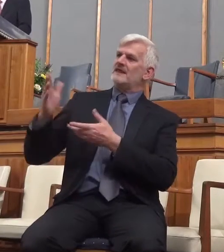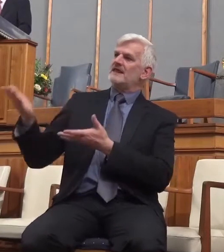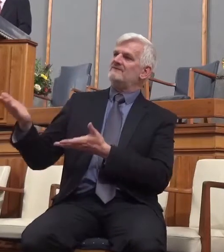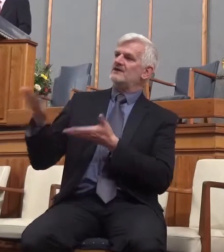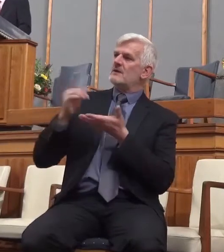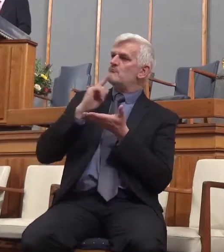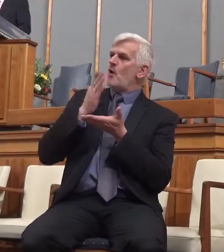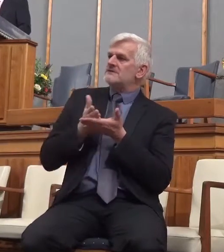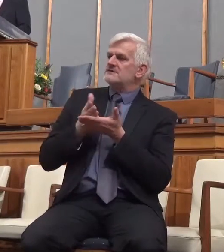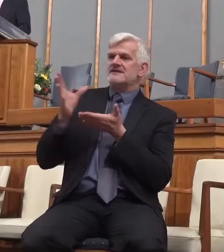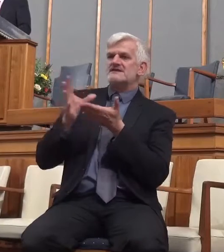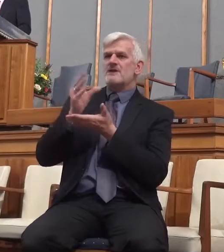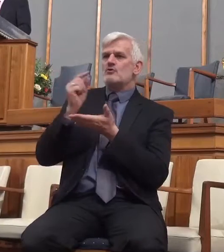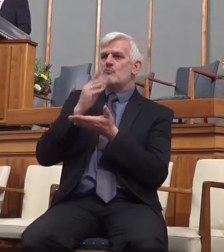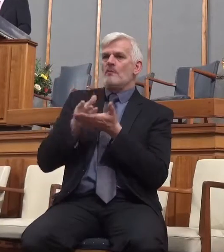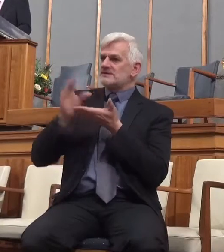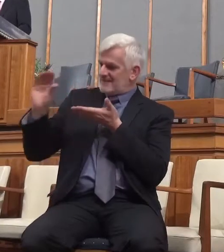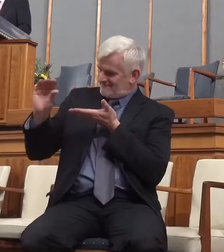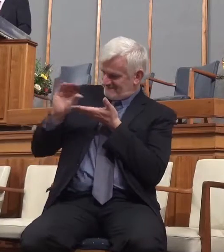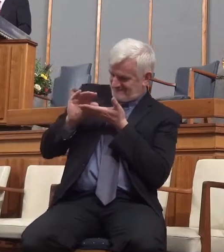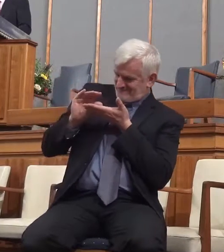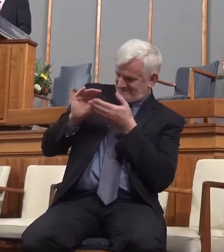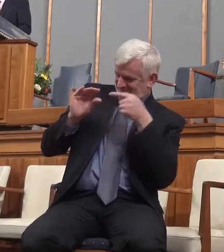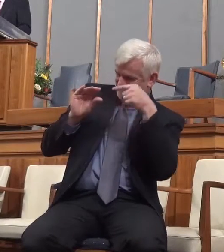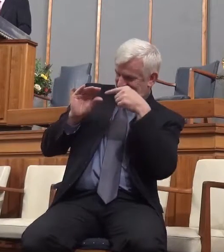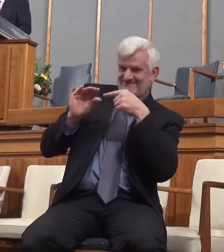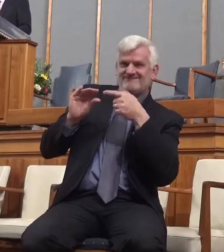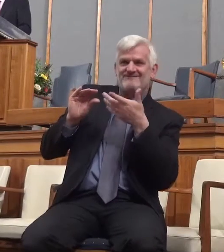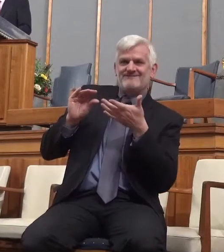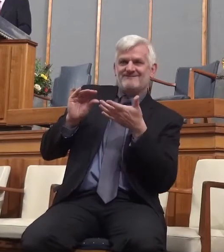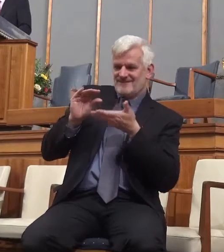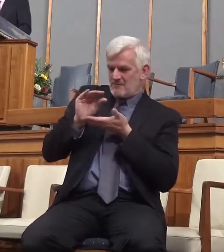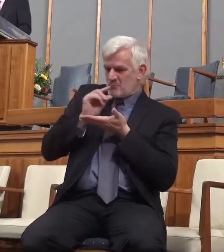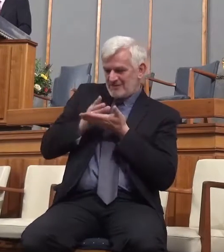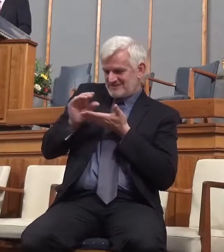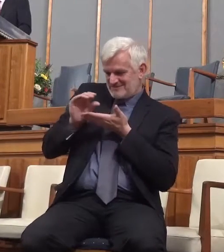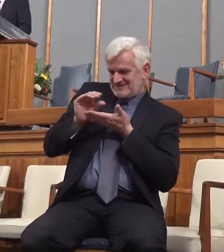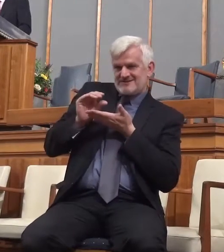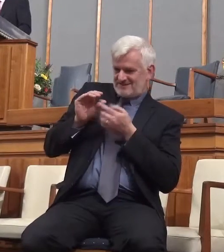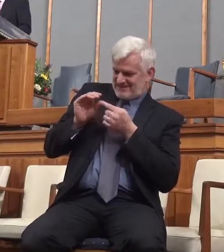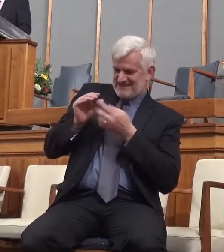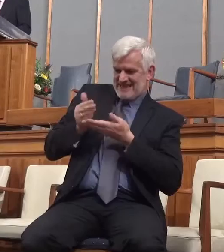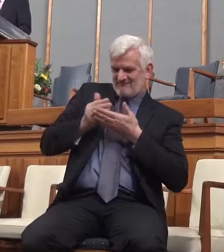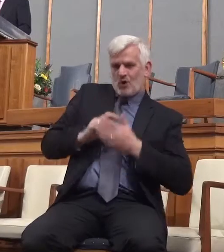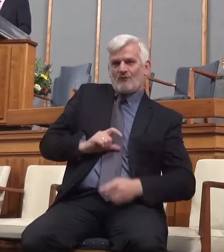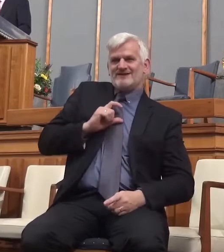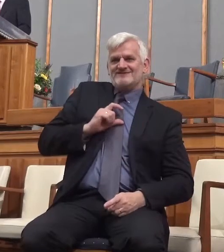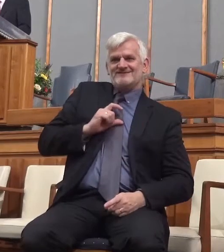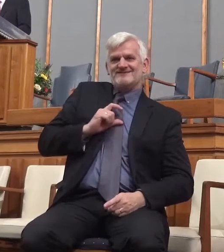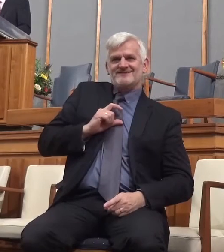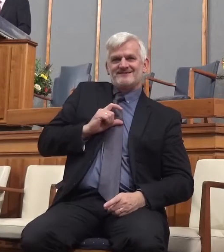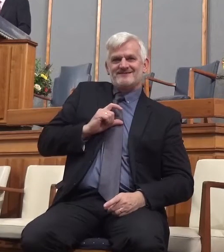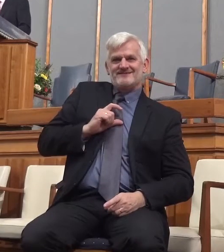the earnest of the Spirit. Therefore we are always confident, knowing that whilst we are